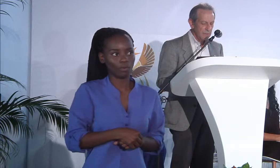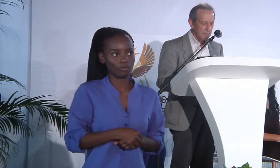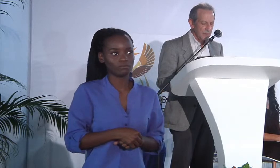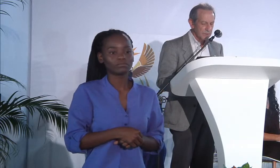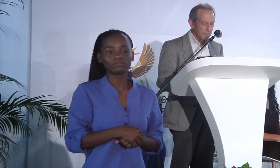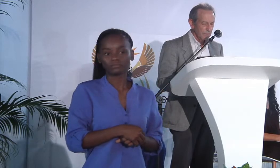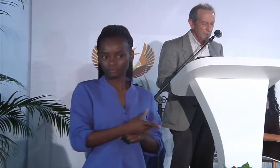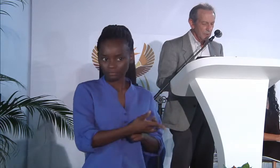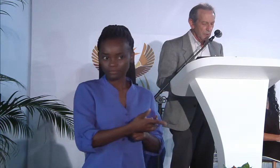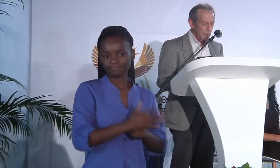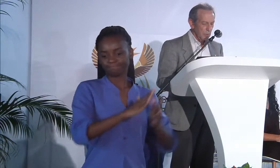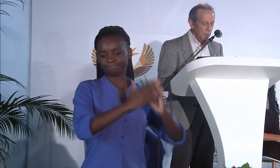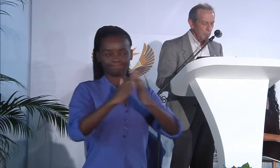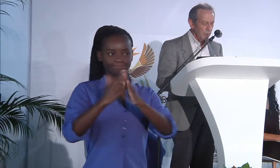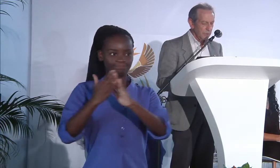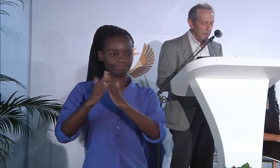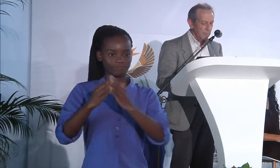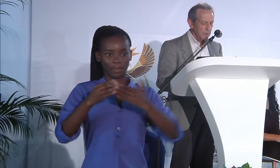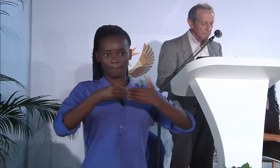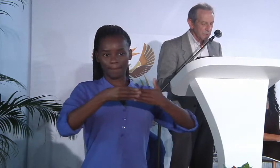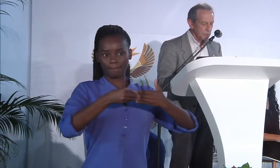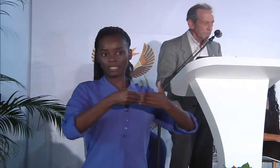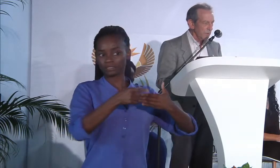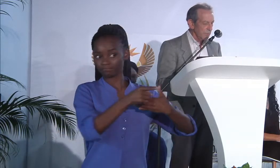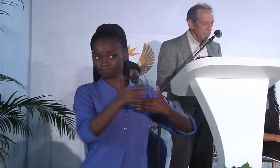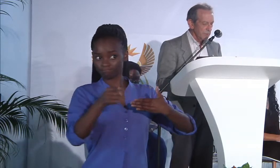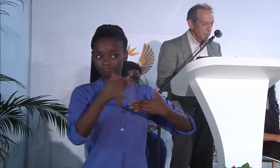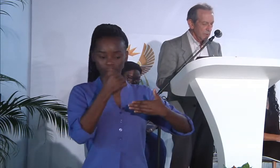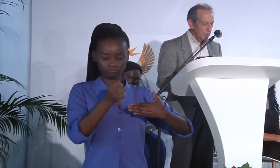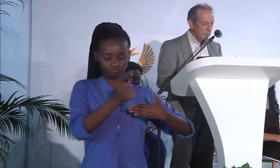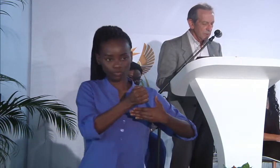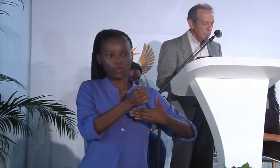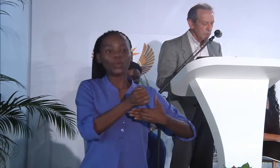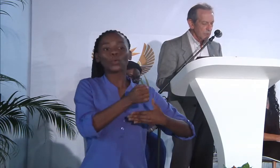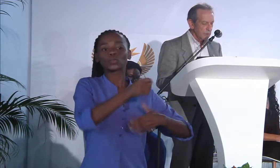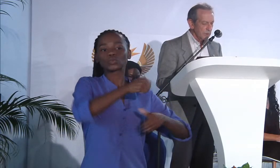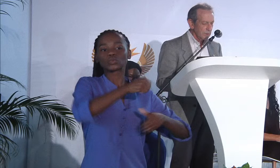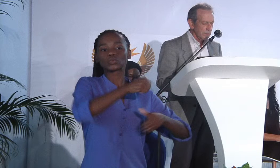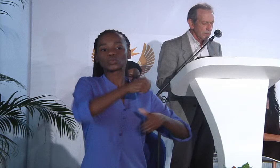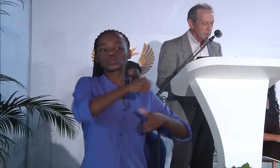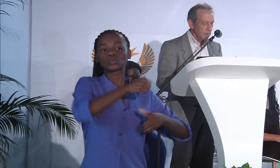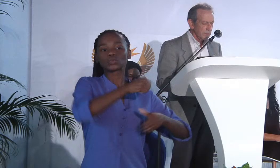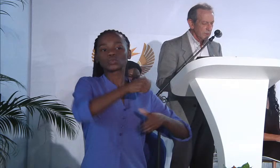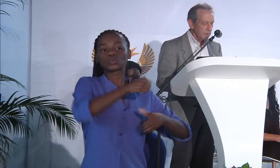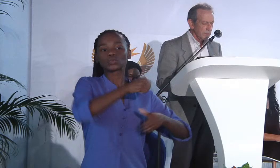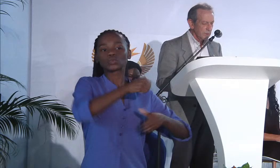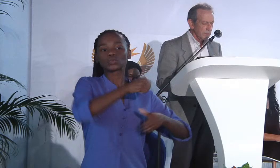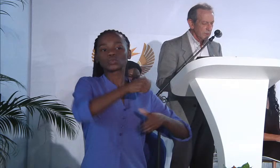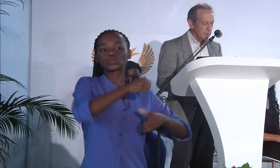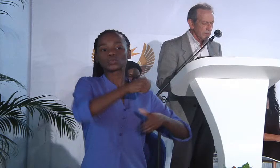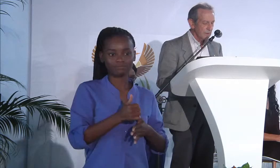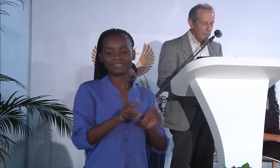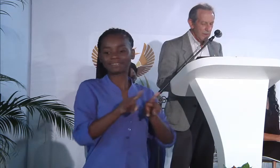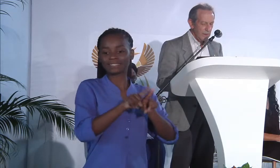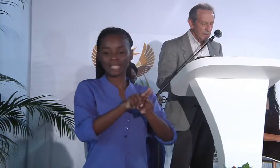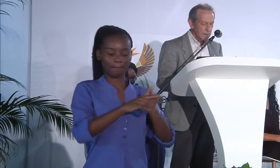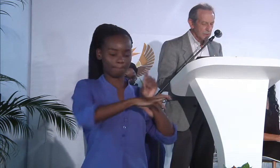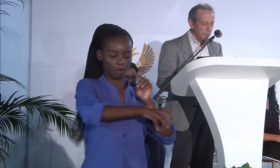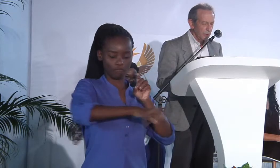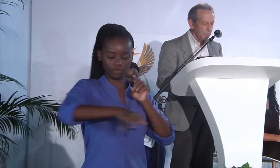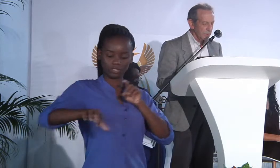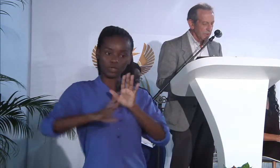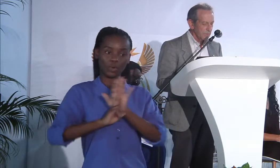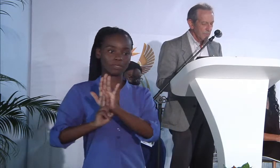society members who are appointed by the Minister of Social Development, together with representatives from each of the provinces and